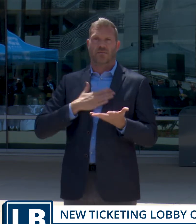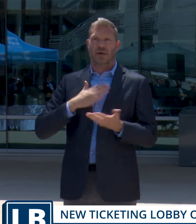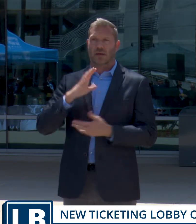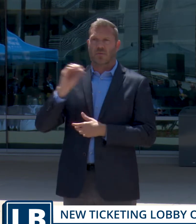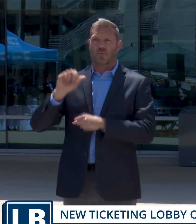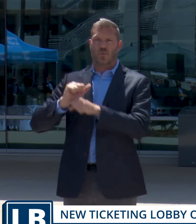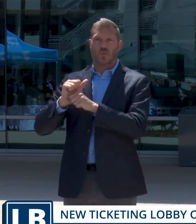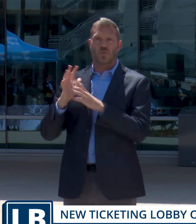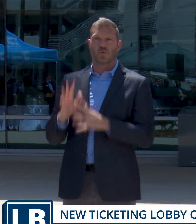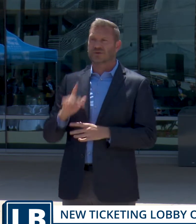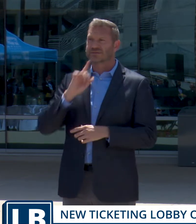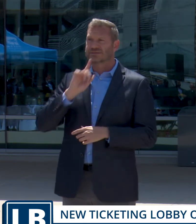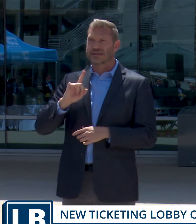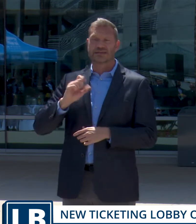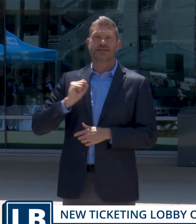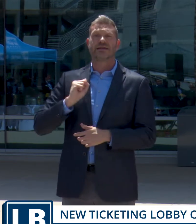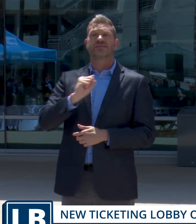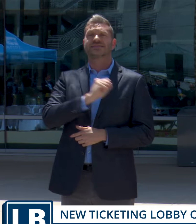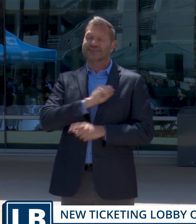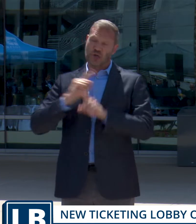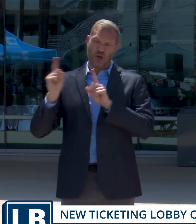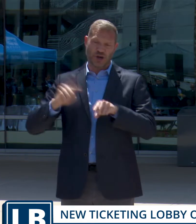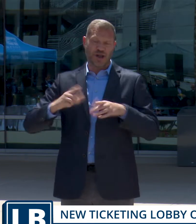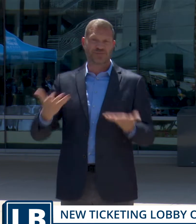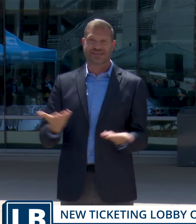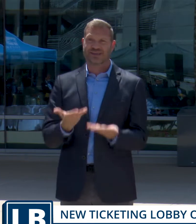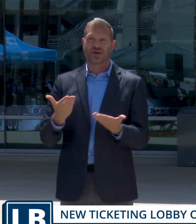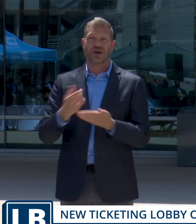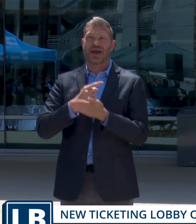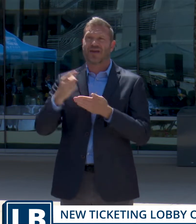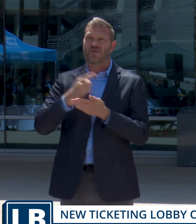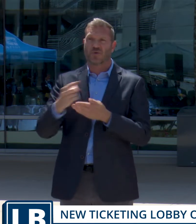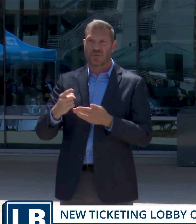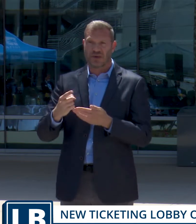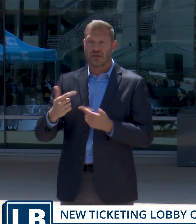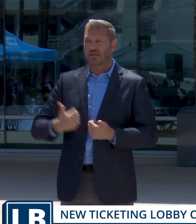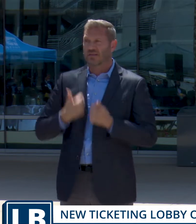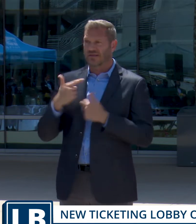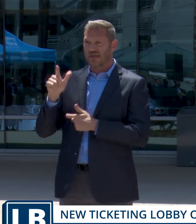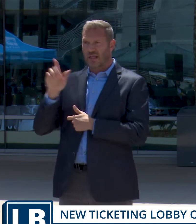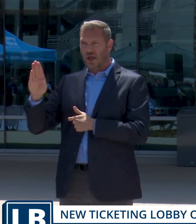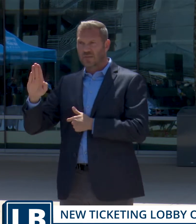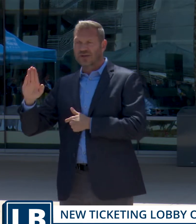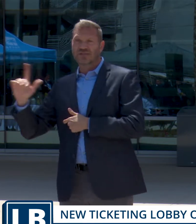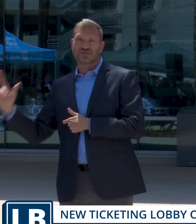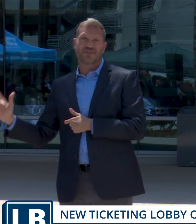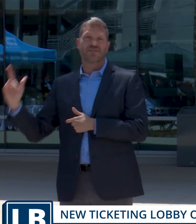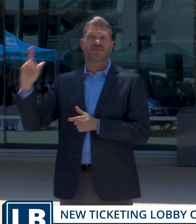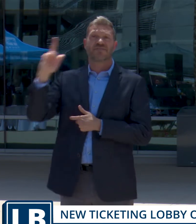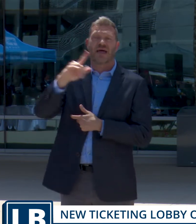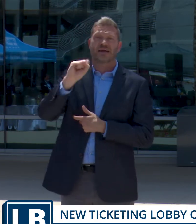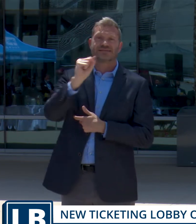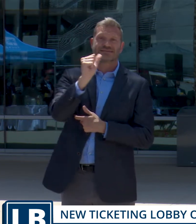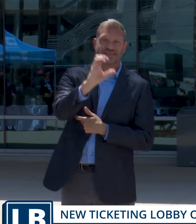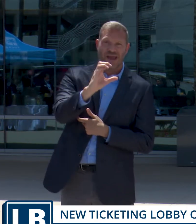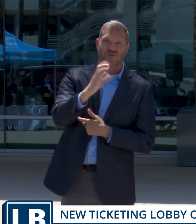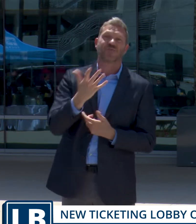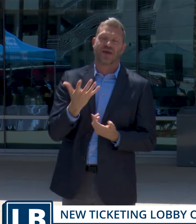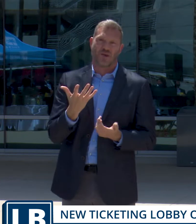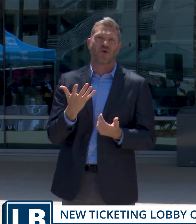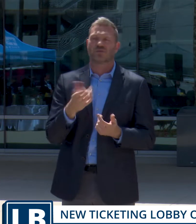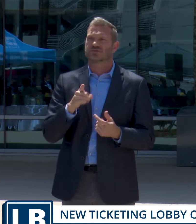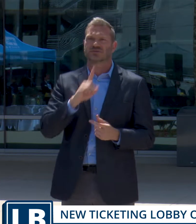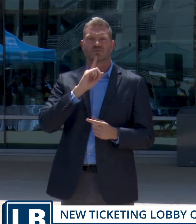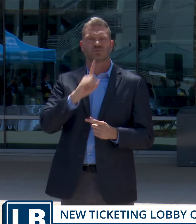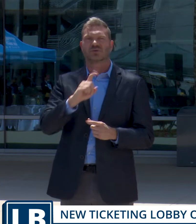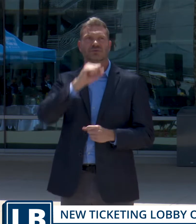senator frequents this airport on a weekly basis, flying from Long Beach up to Sacramento, so she's a big fan. We're really proud to see this facility